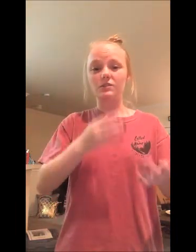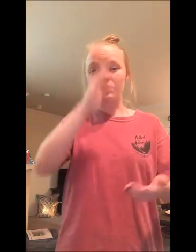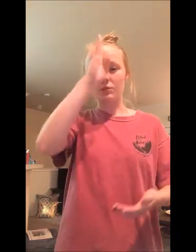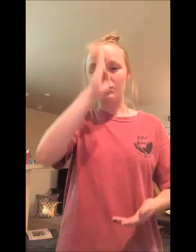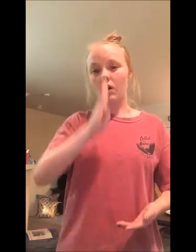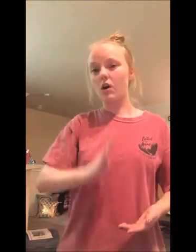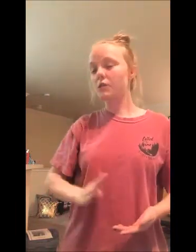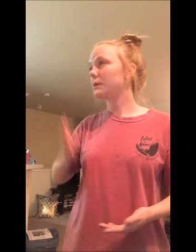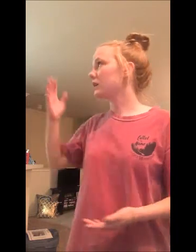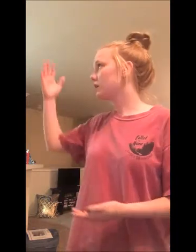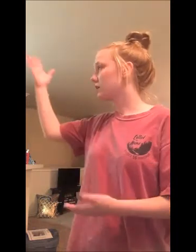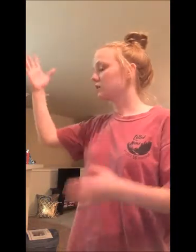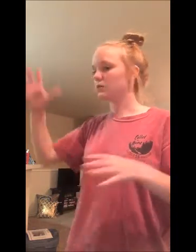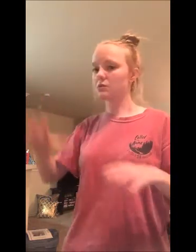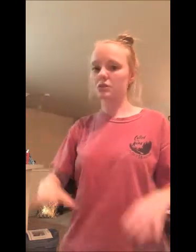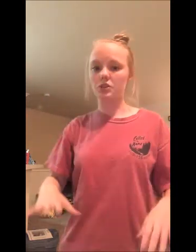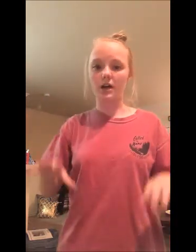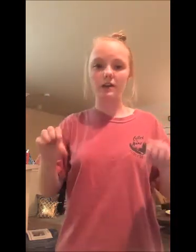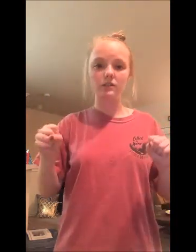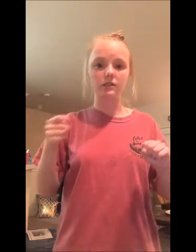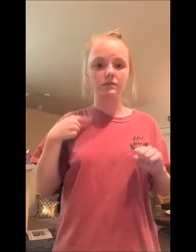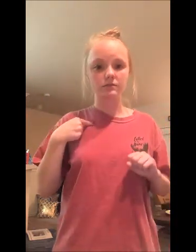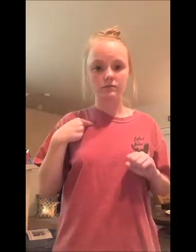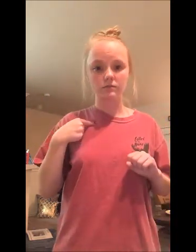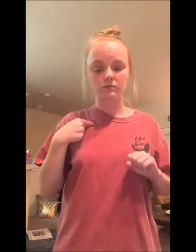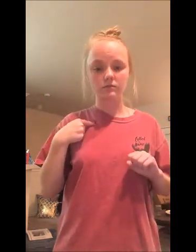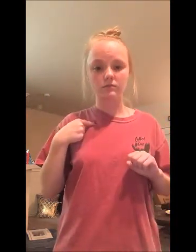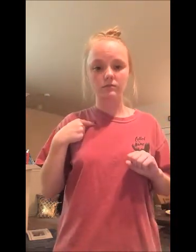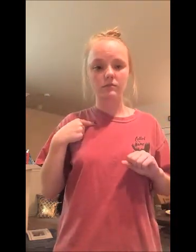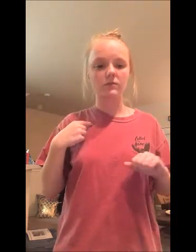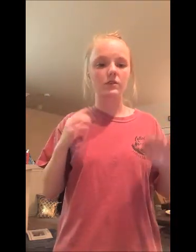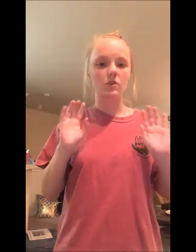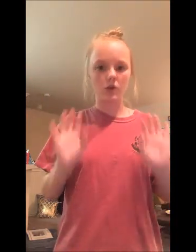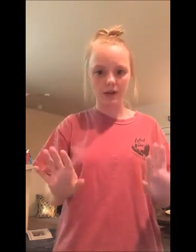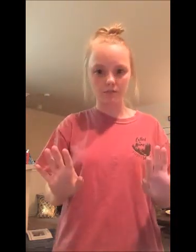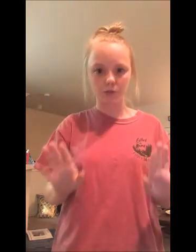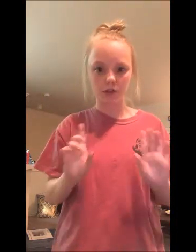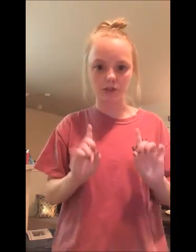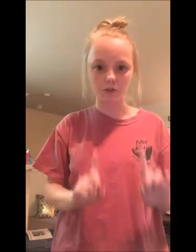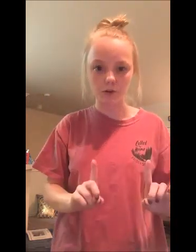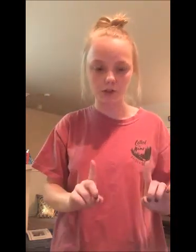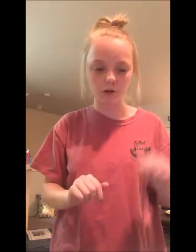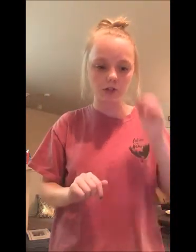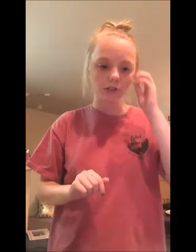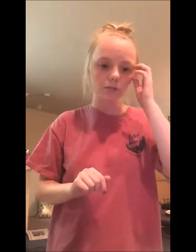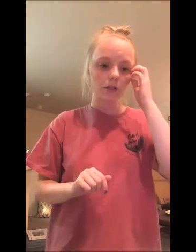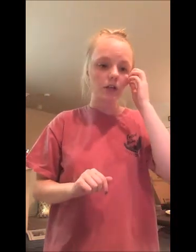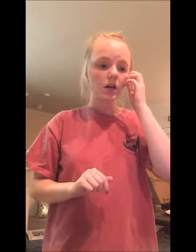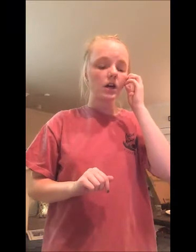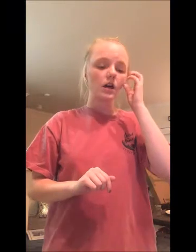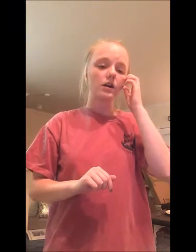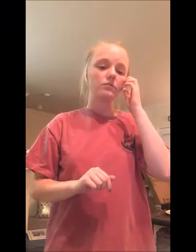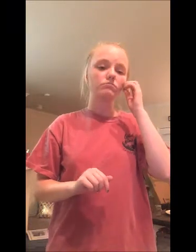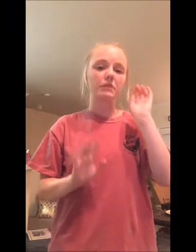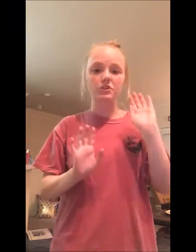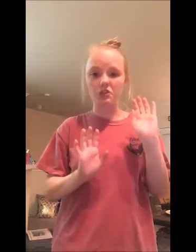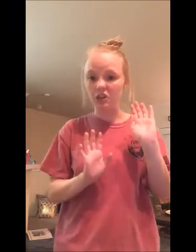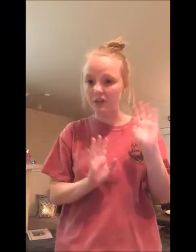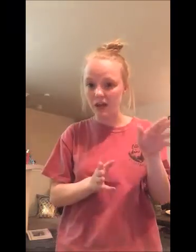Still, you call me your child. Okay, so that's the first verse. Make sure you got that